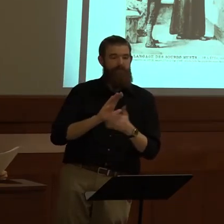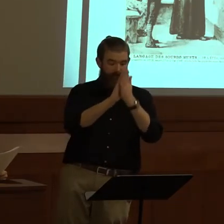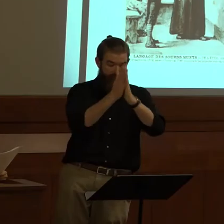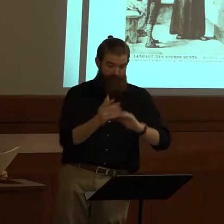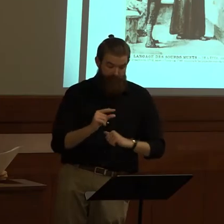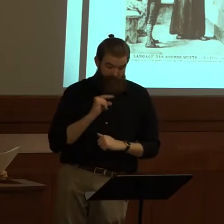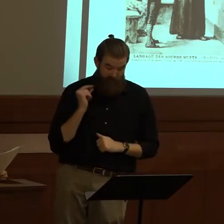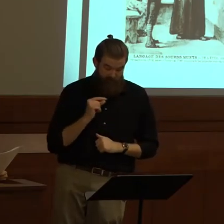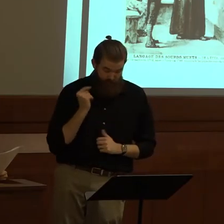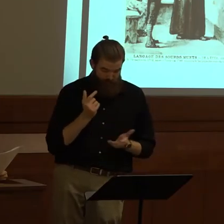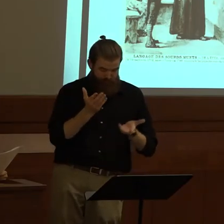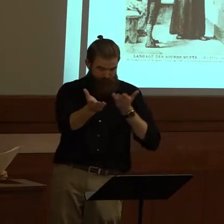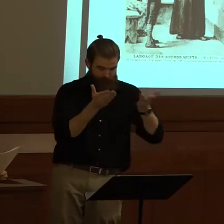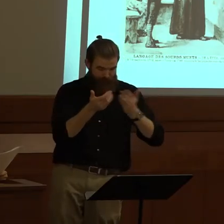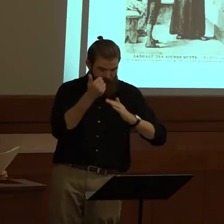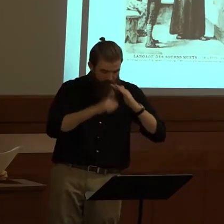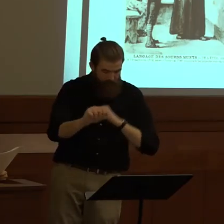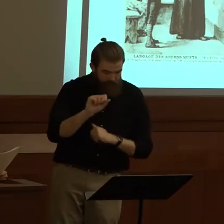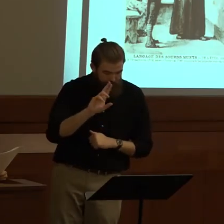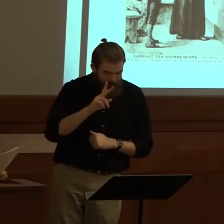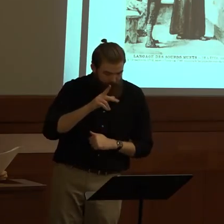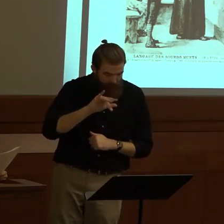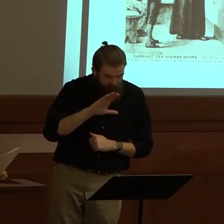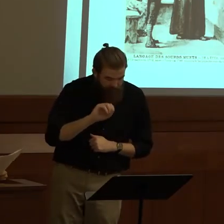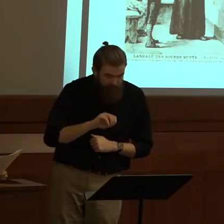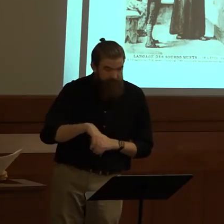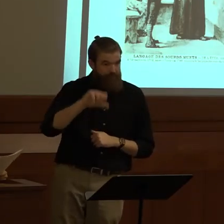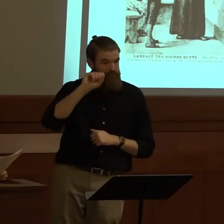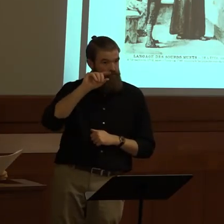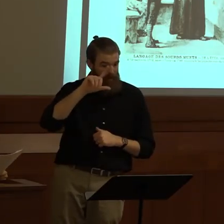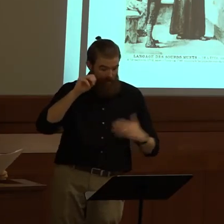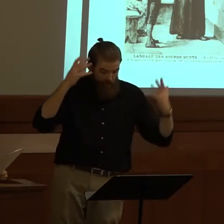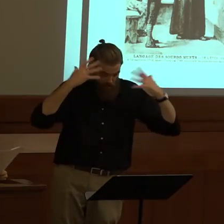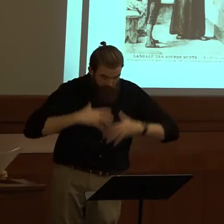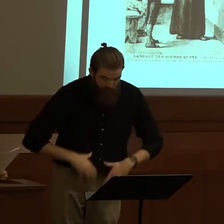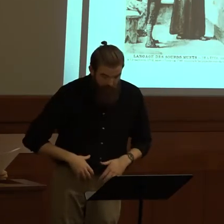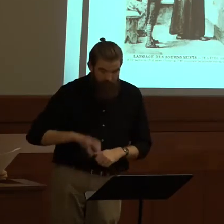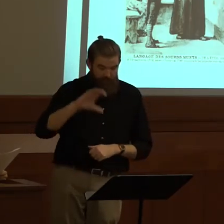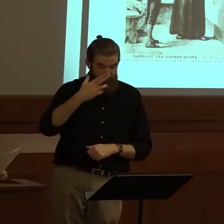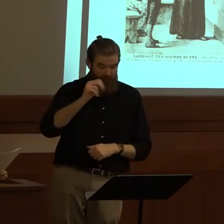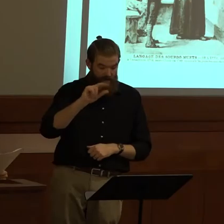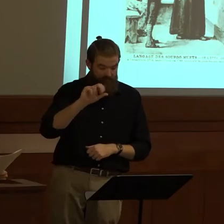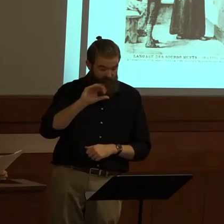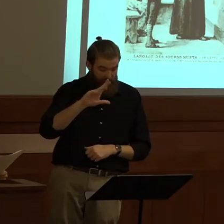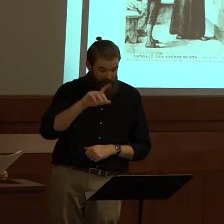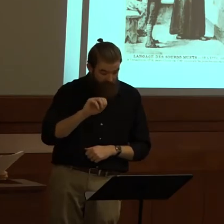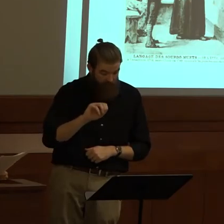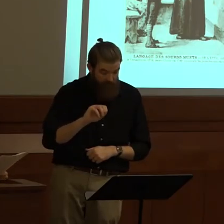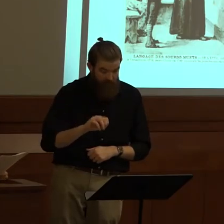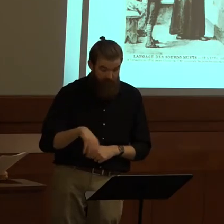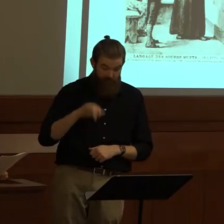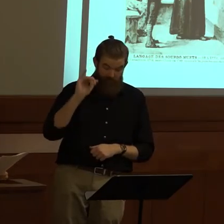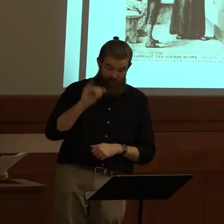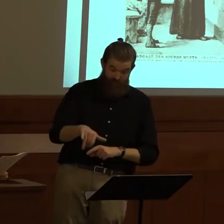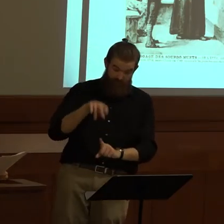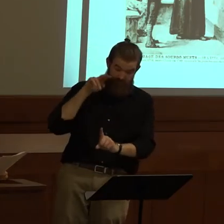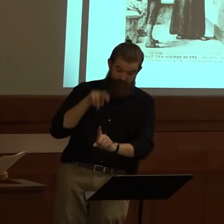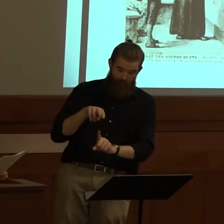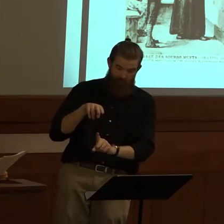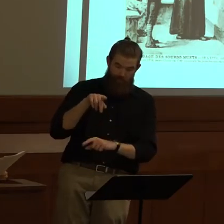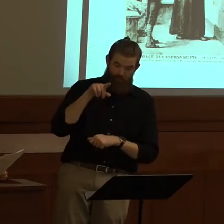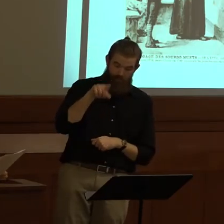Attending his deathbed, La Fonta's sister suggested that, as a priest, he would have to be replaced by one of his nephews. He